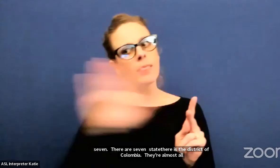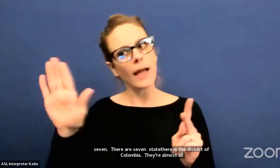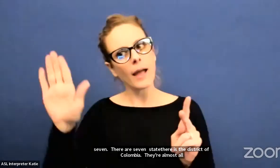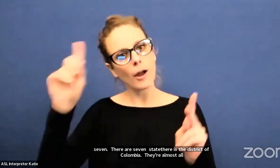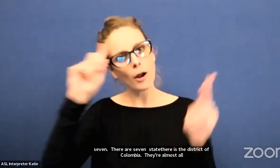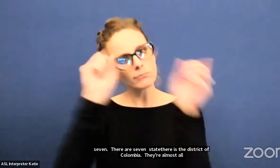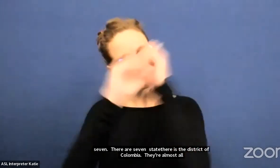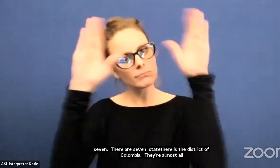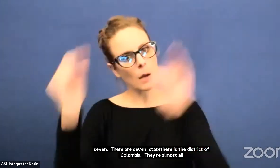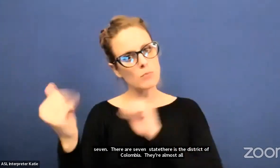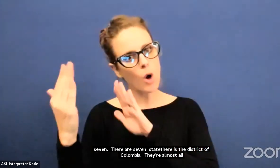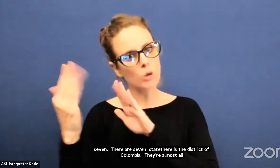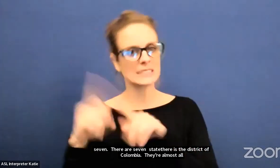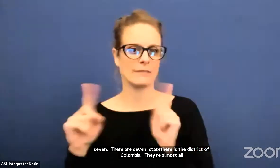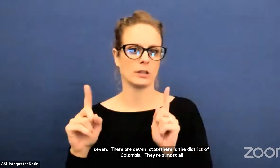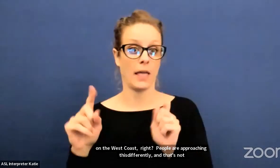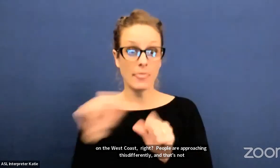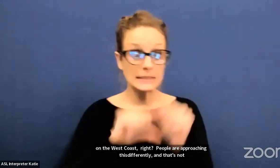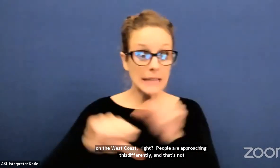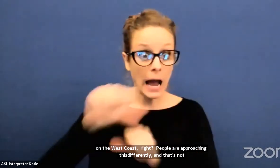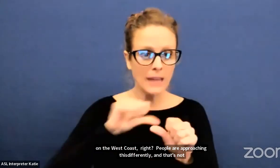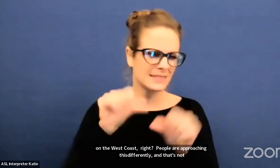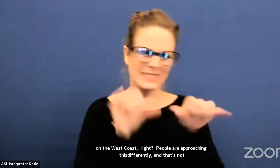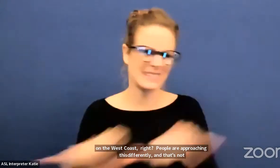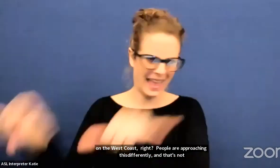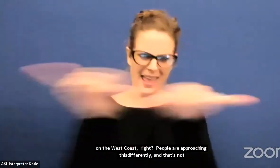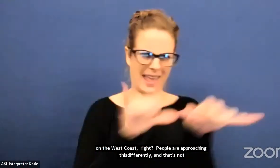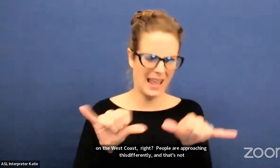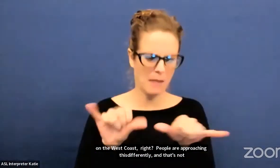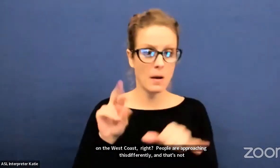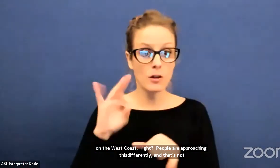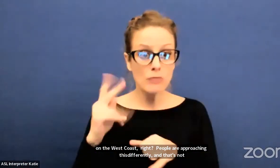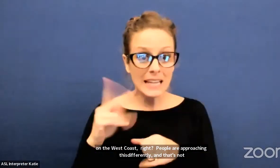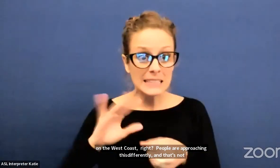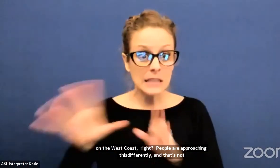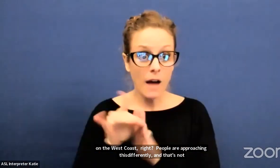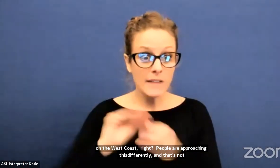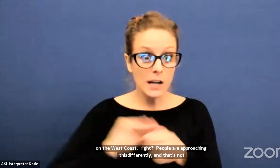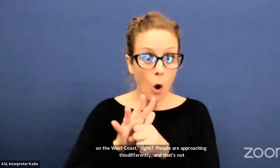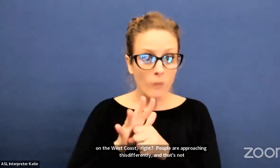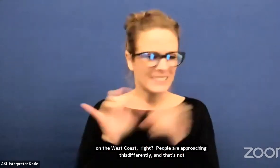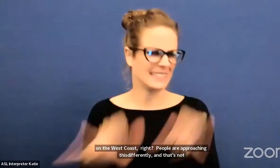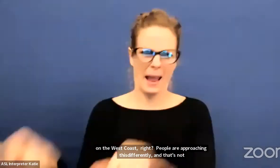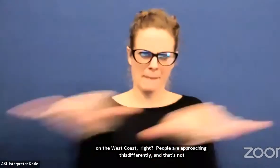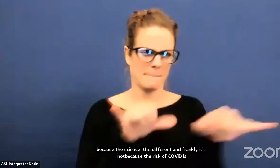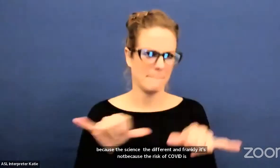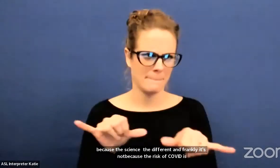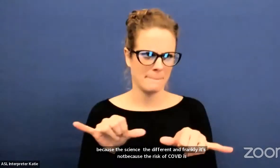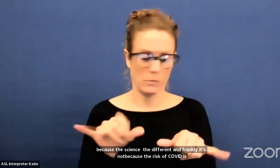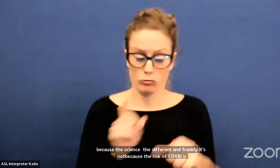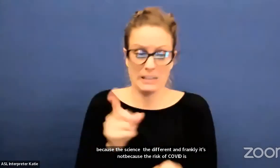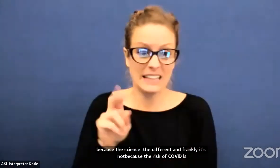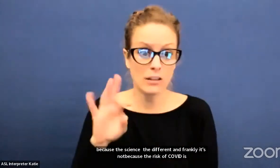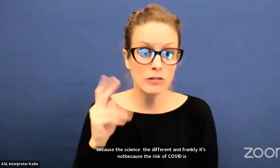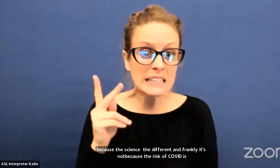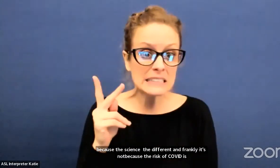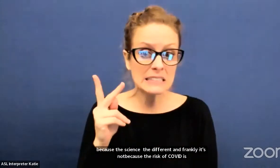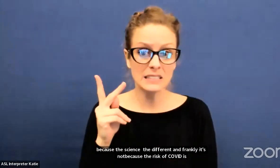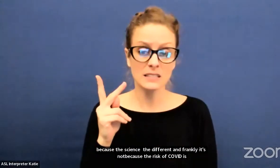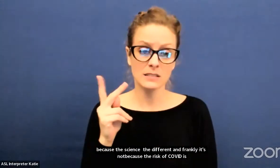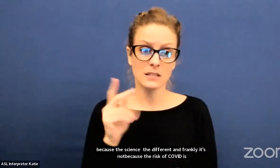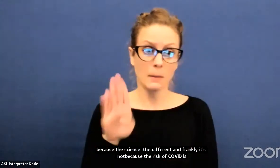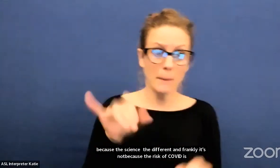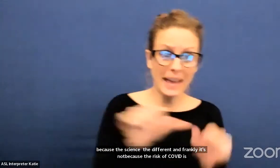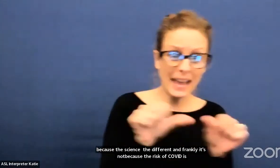the science is different. And frankly, it's not because the risk of COVID is different. If anything, the risk is probably about as low in the Bay